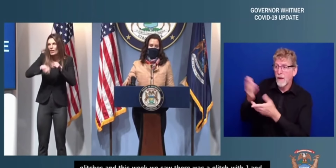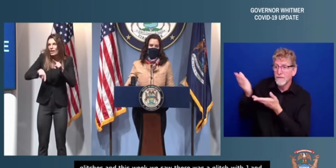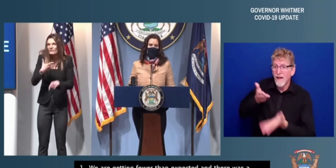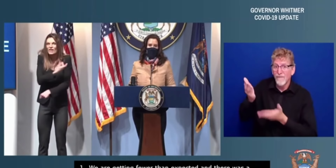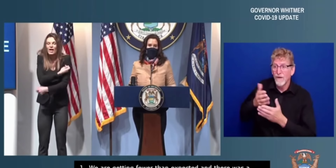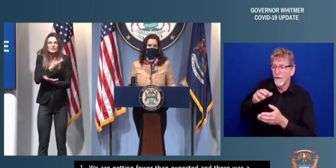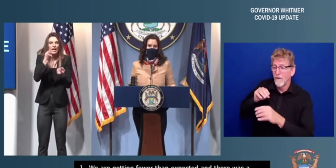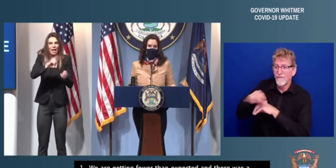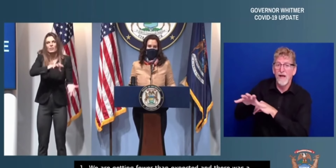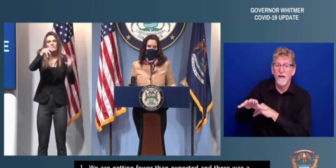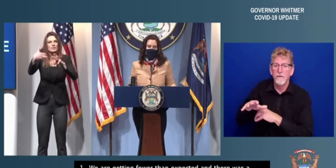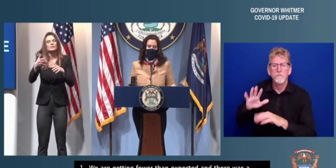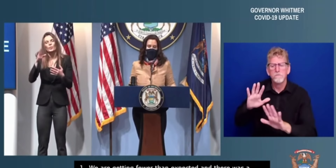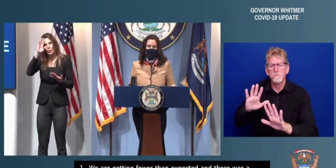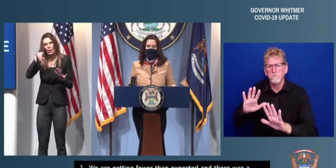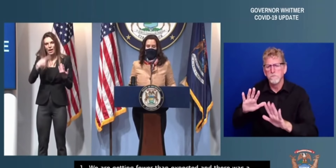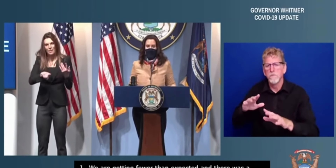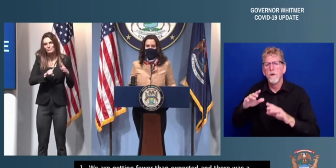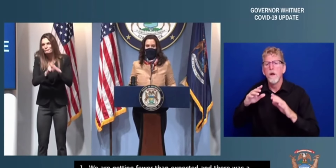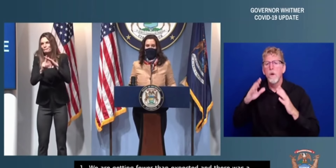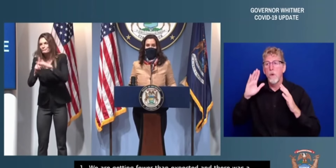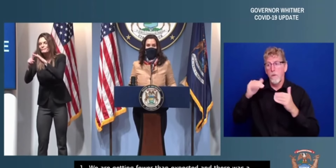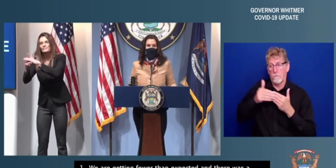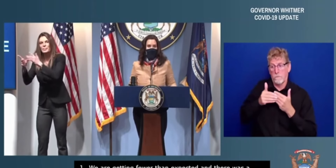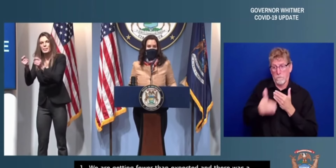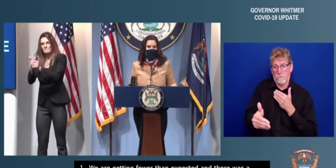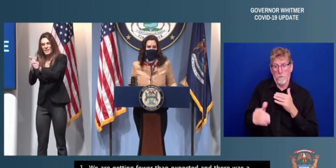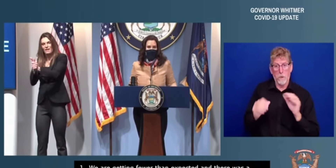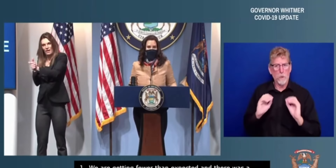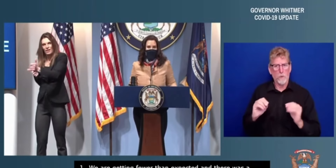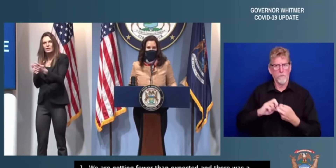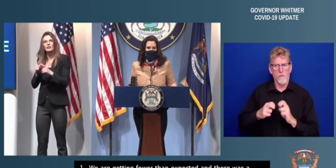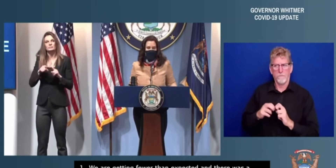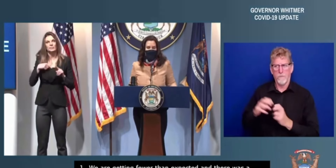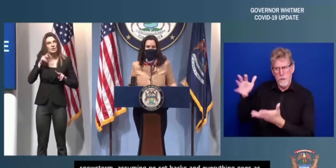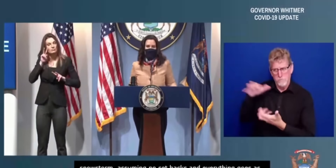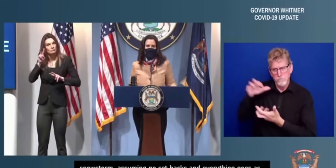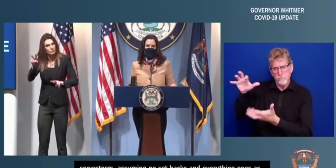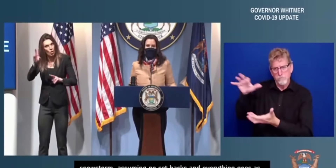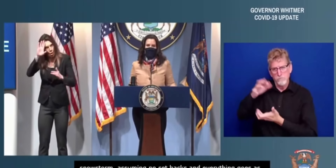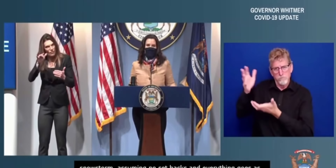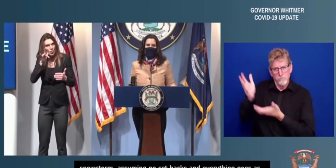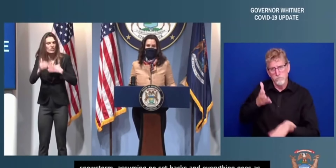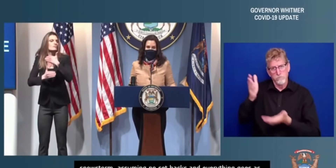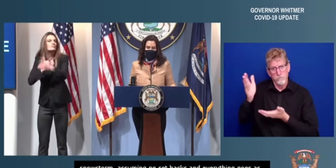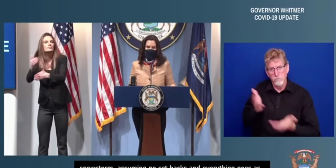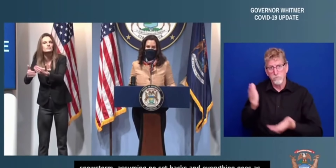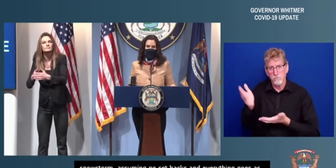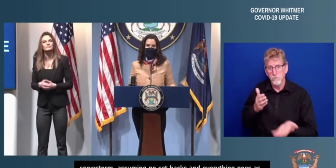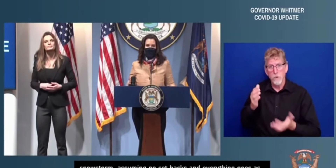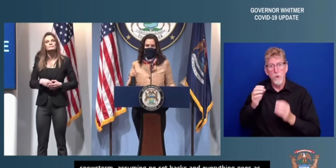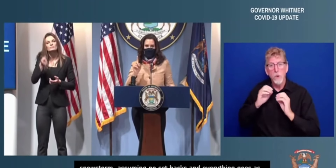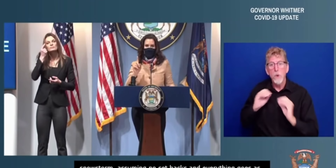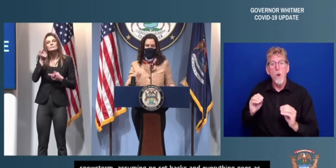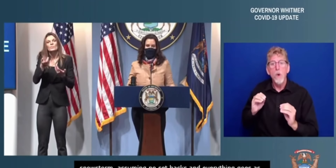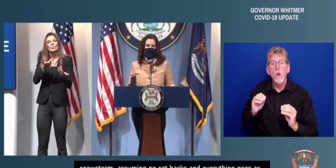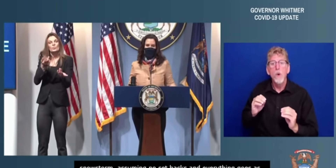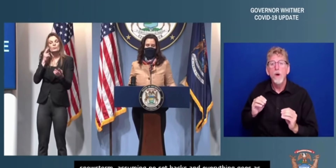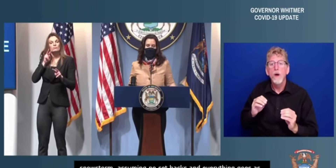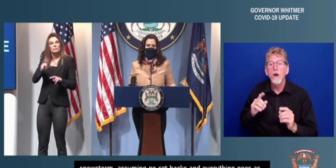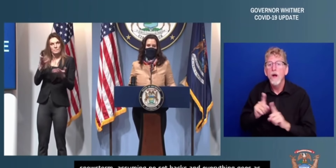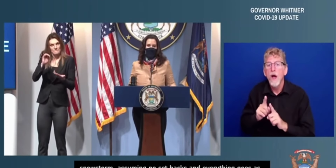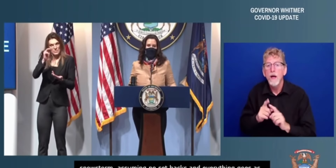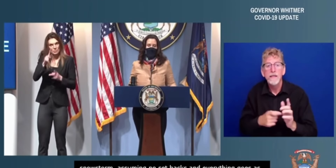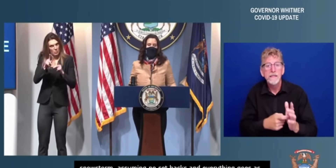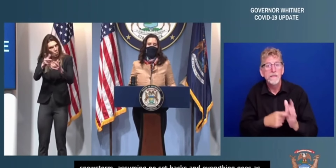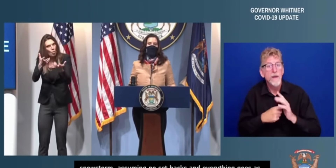as we are led to believe that it will go, and we don't have any lulls in terms of demand, which is another